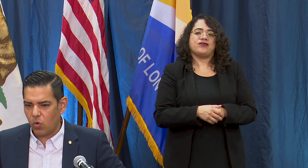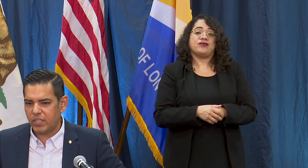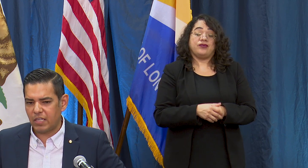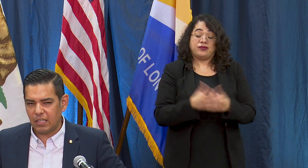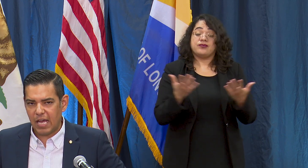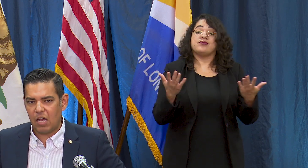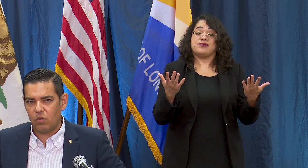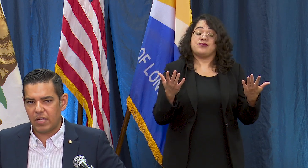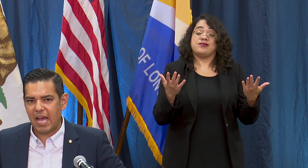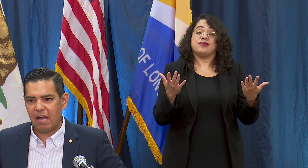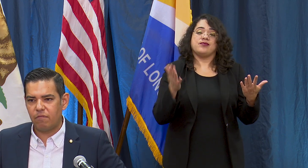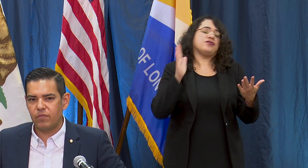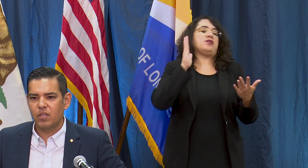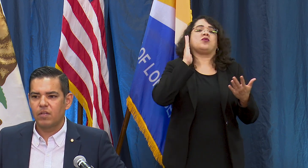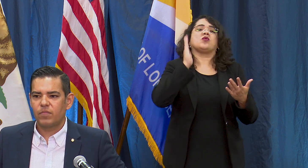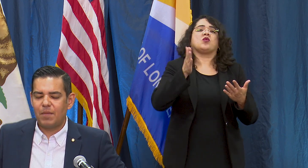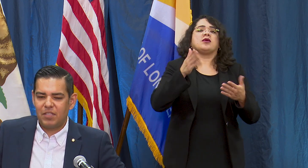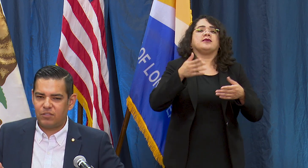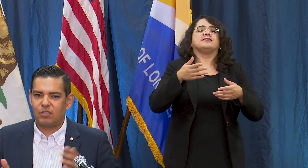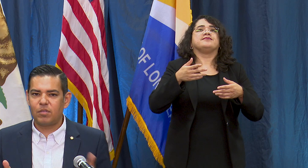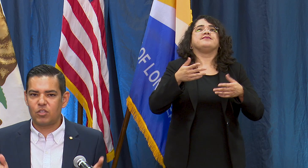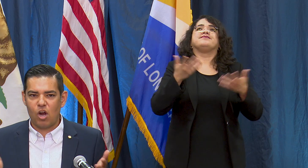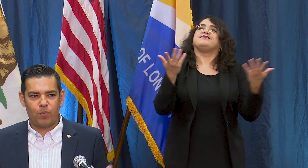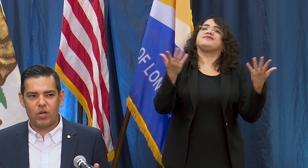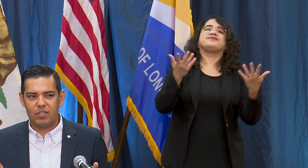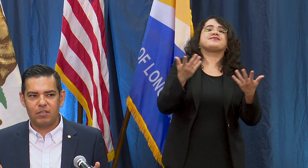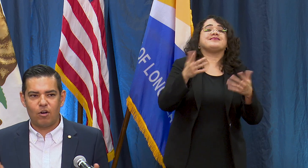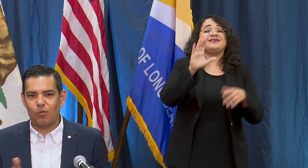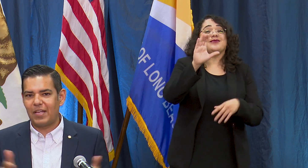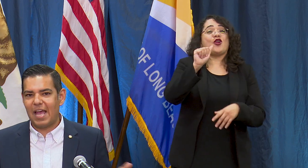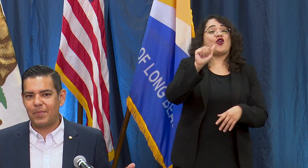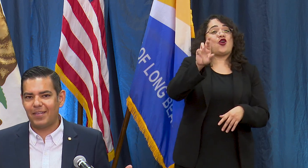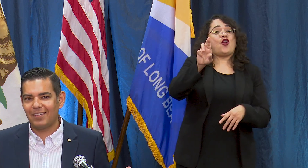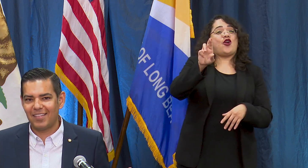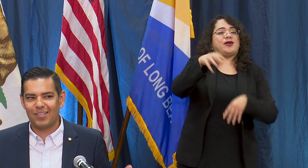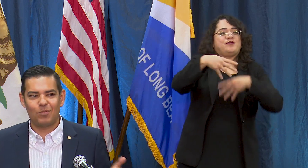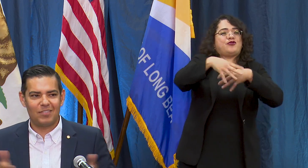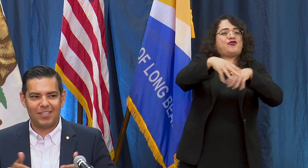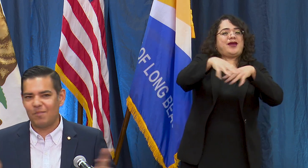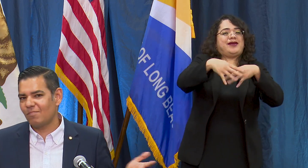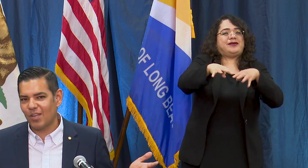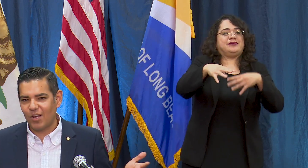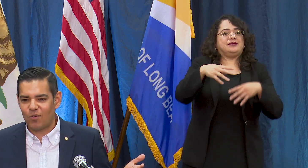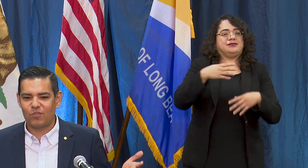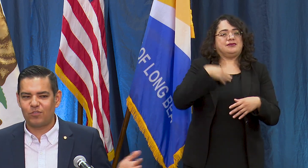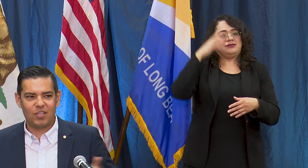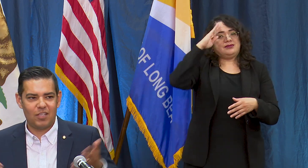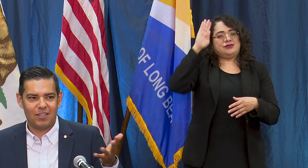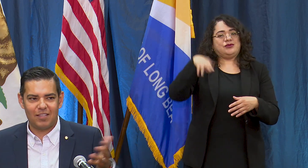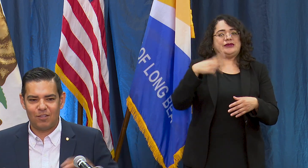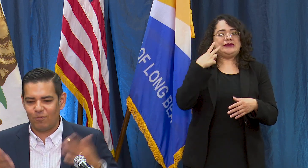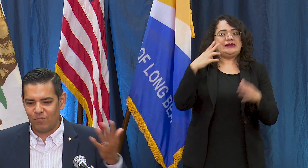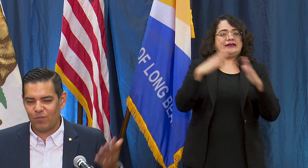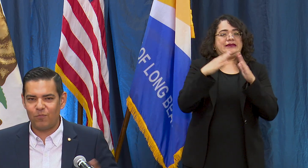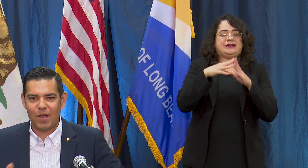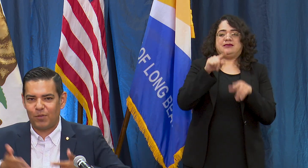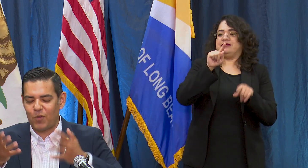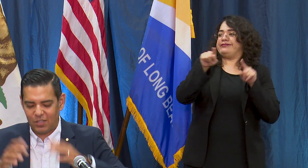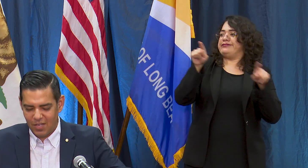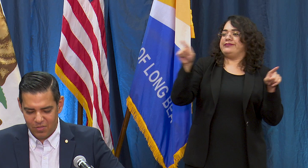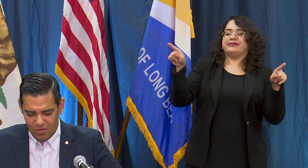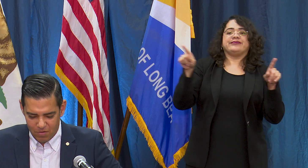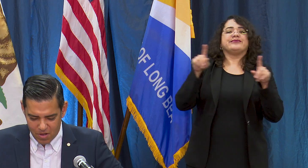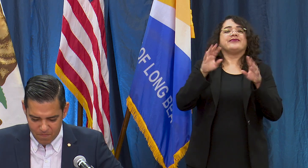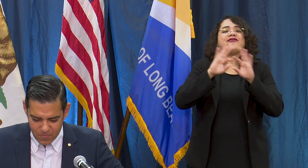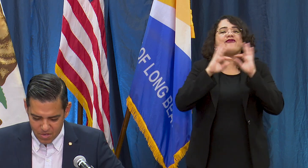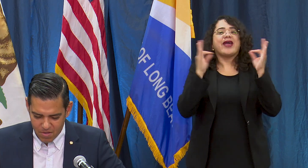We are going to allow to have, listen, some of these car parades are already happening. I think we see them across the city, and they're family